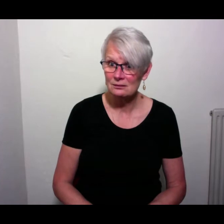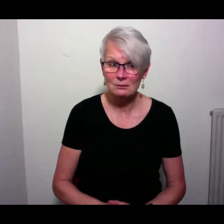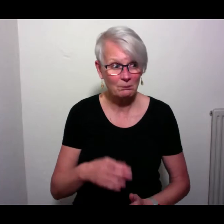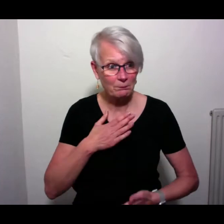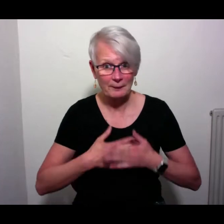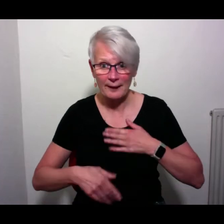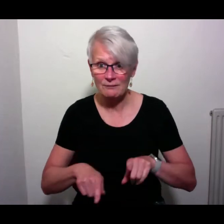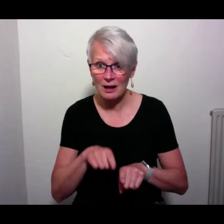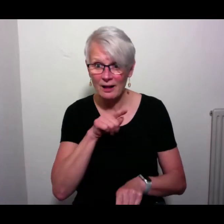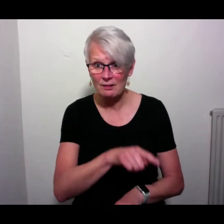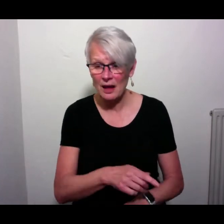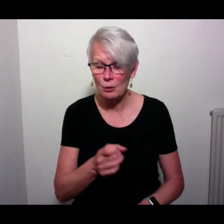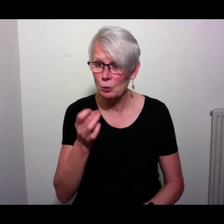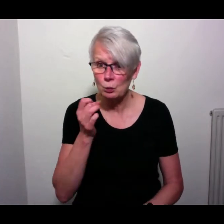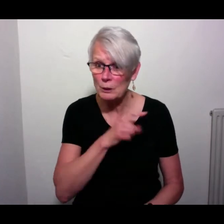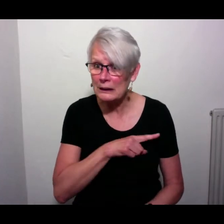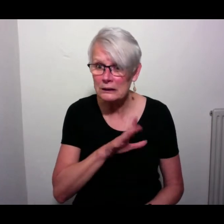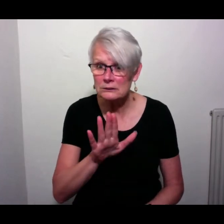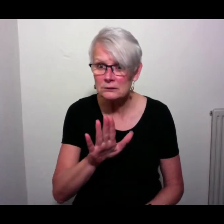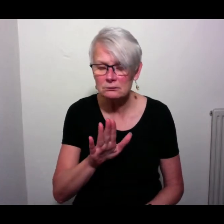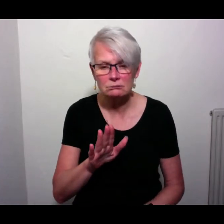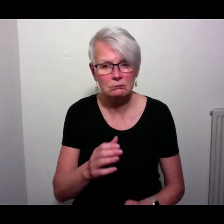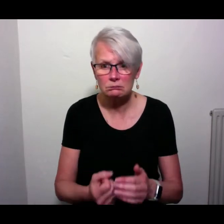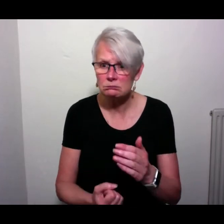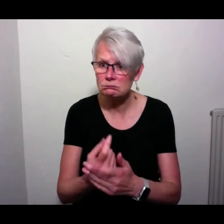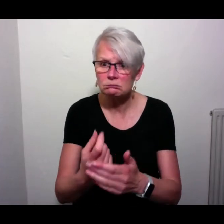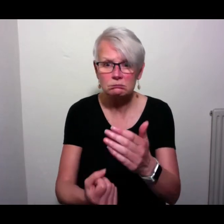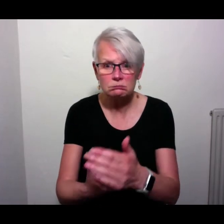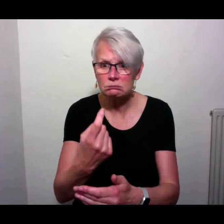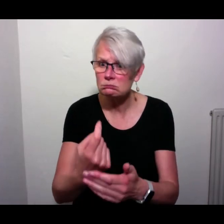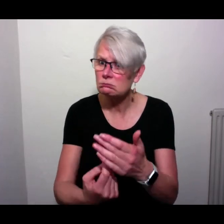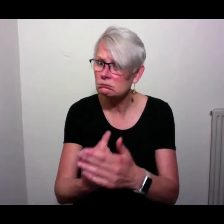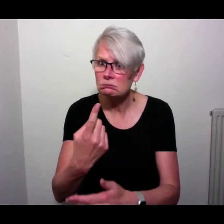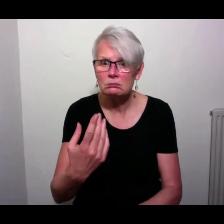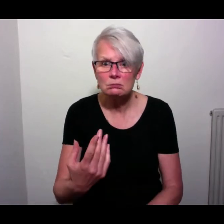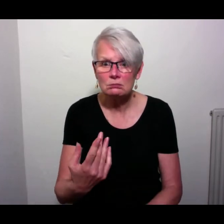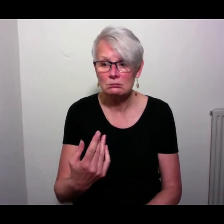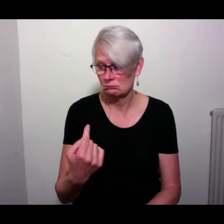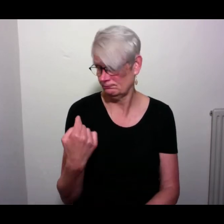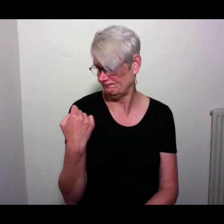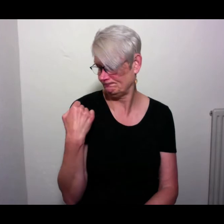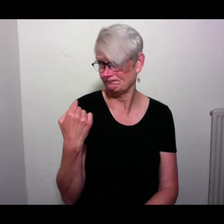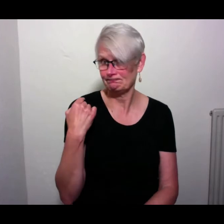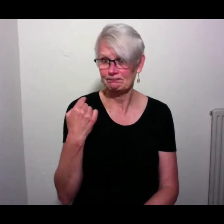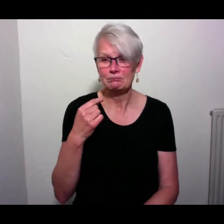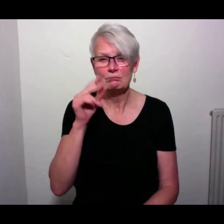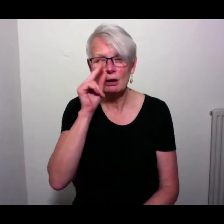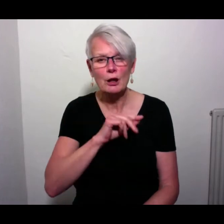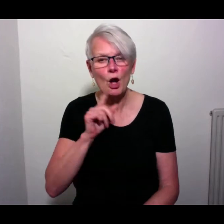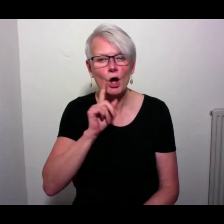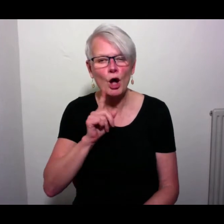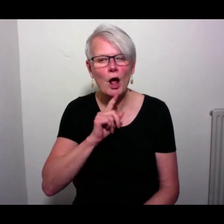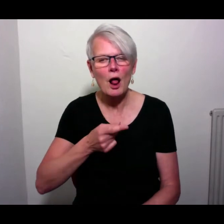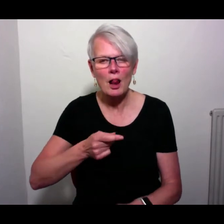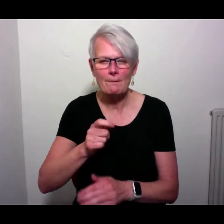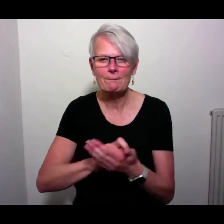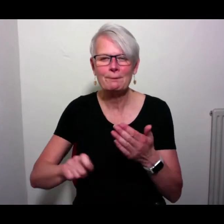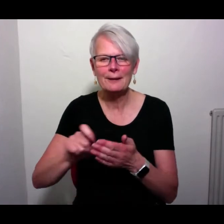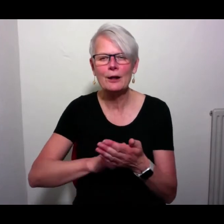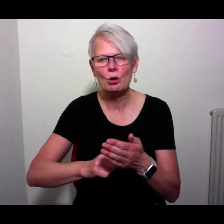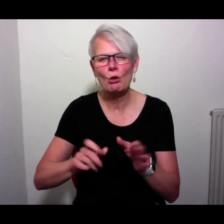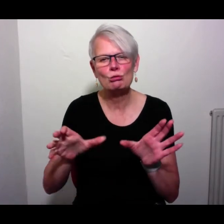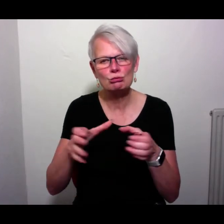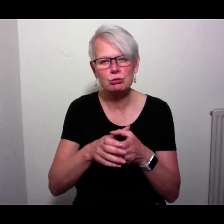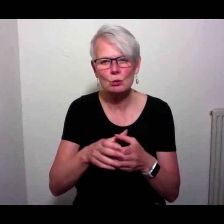This over-familiar thing, it's weird, and it's all the time. I mean, the other day, one of the young girls on the community bingo planning